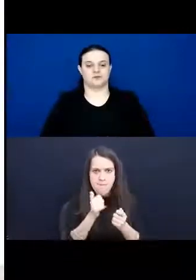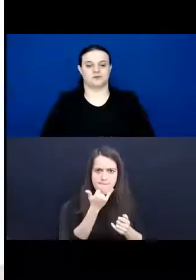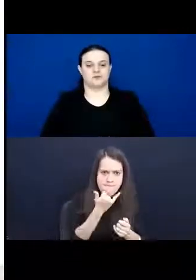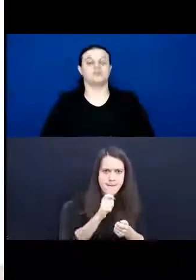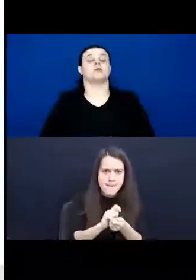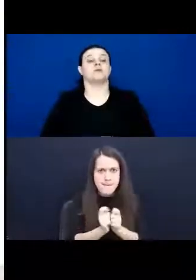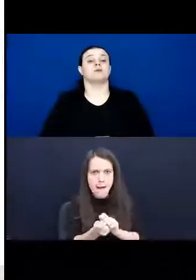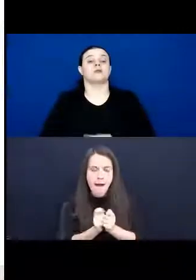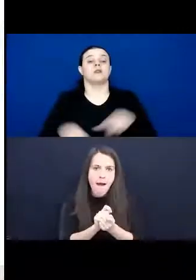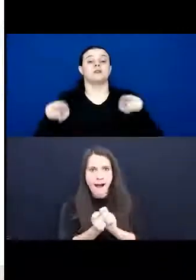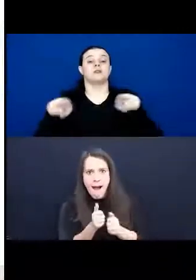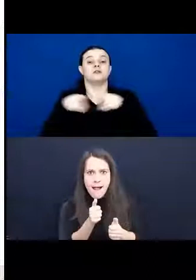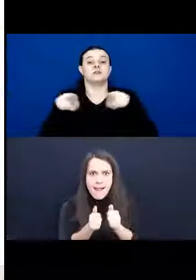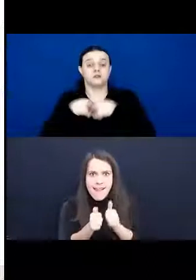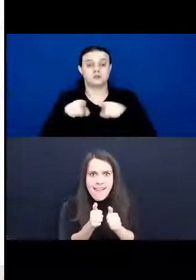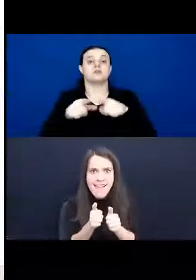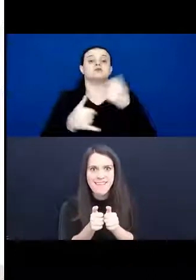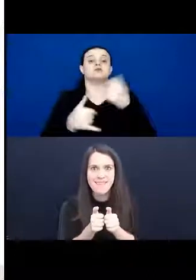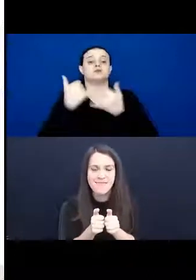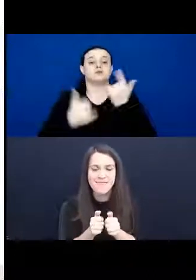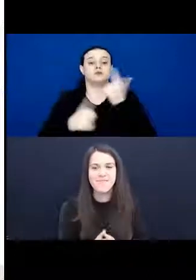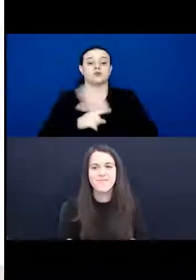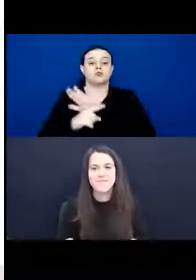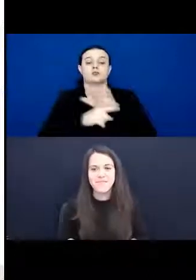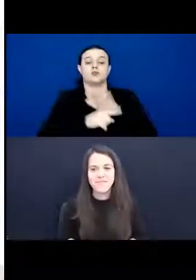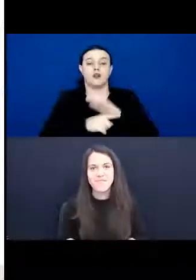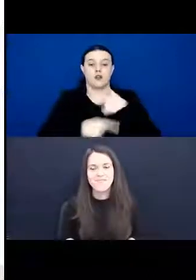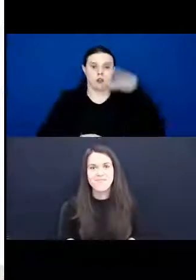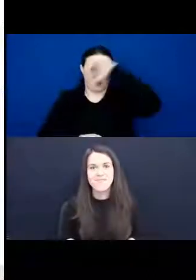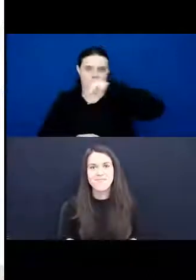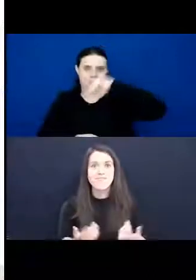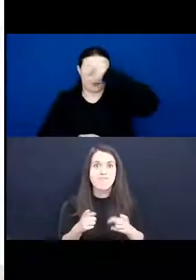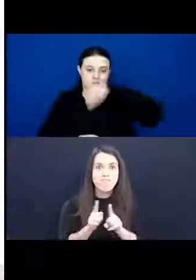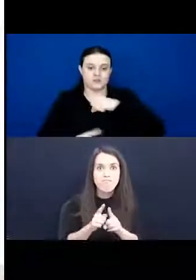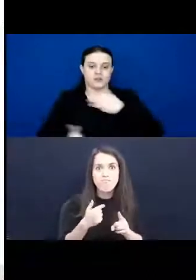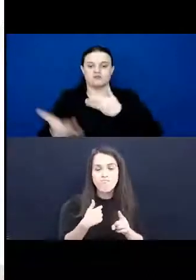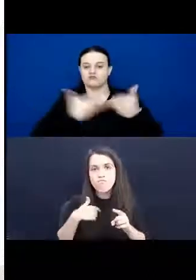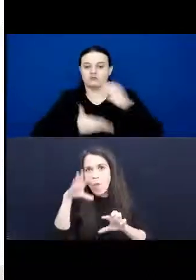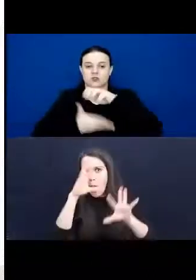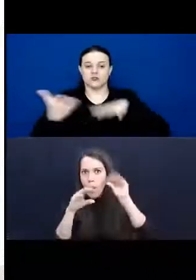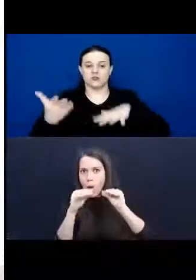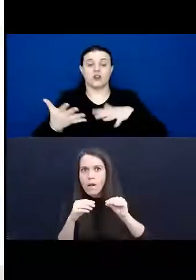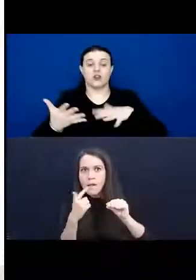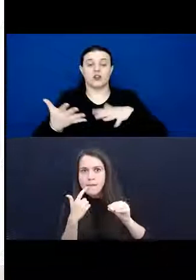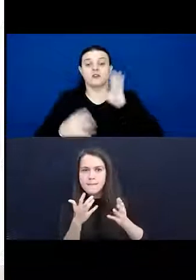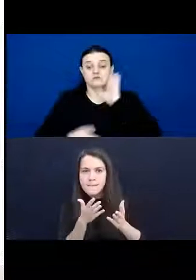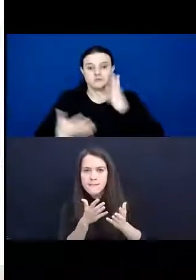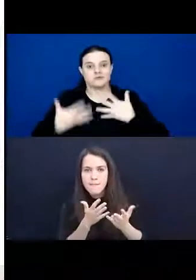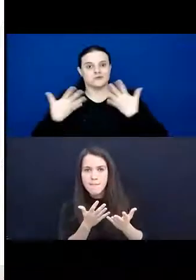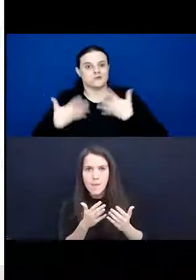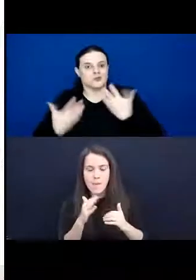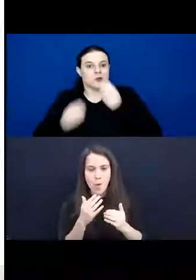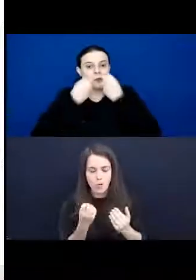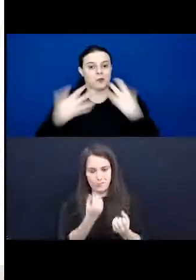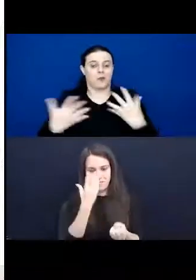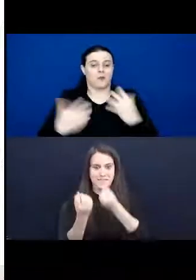And gamification can also make learning a playful and interactive activity. And here I show you an